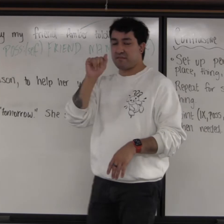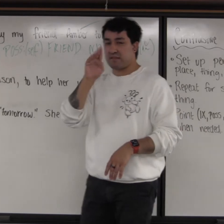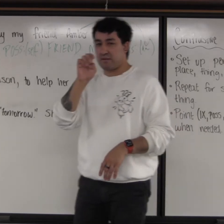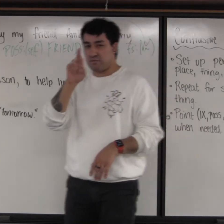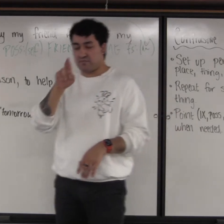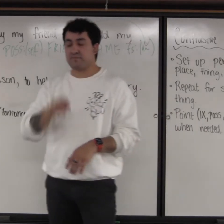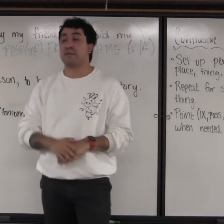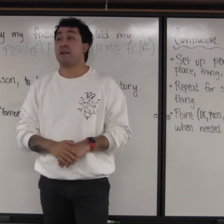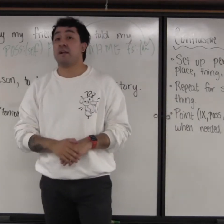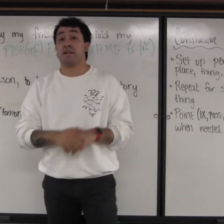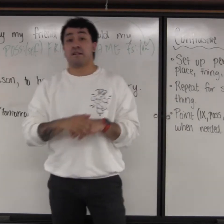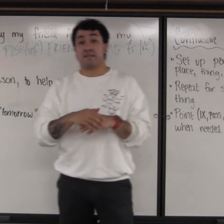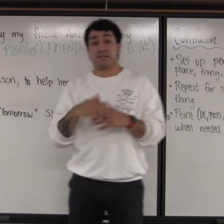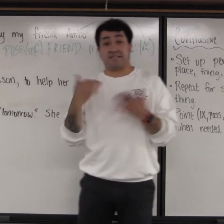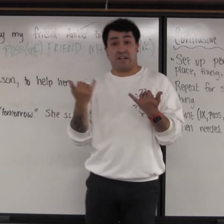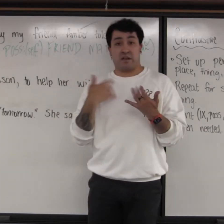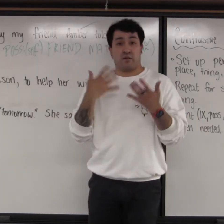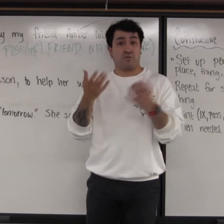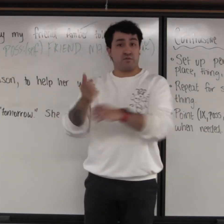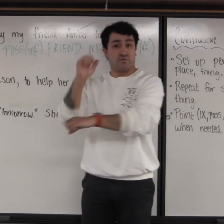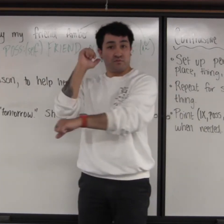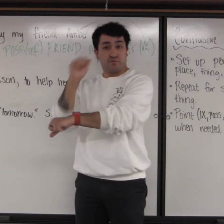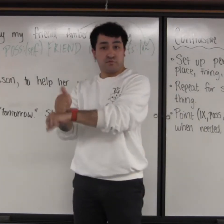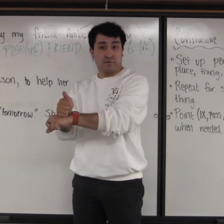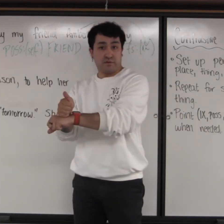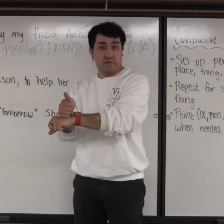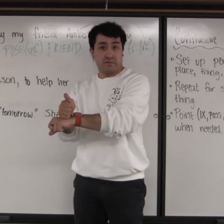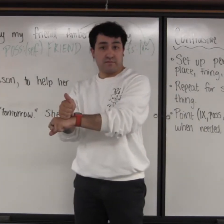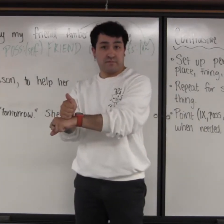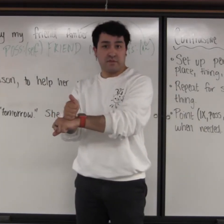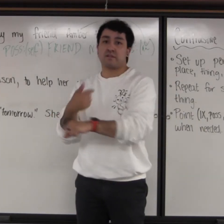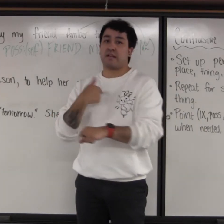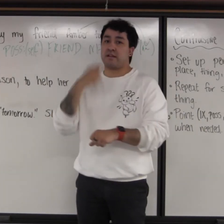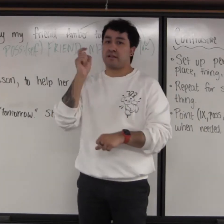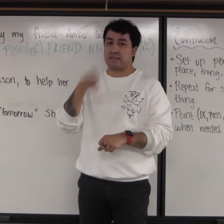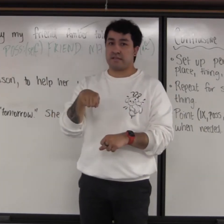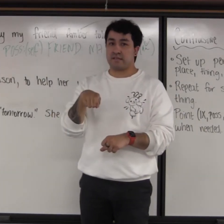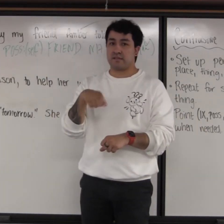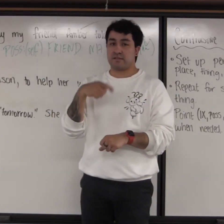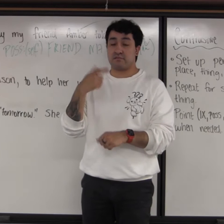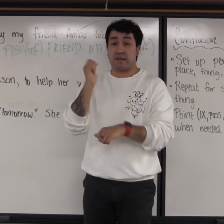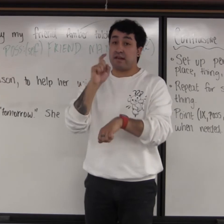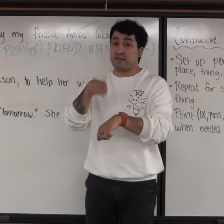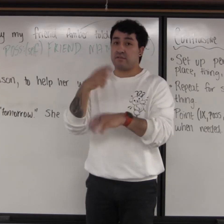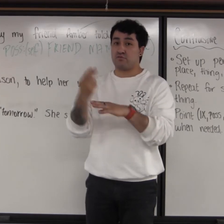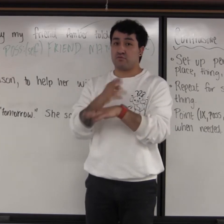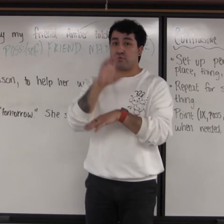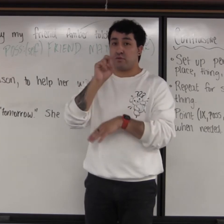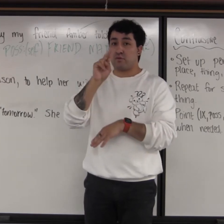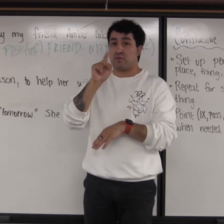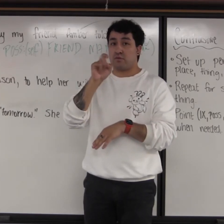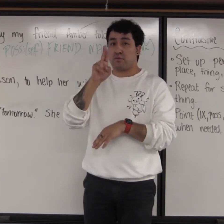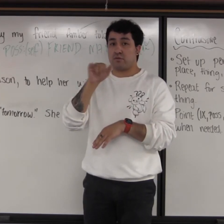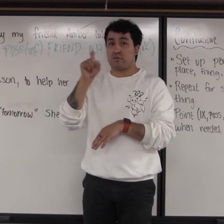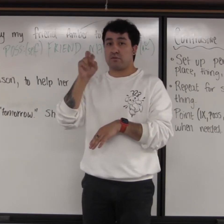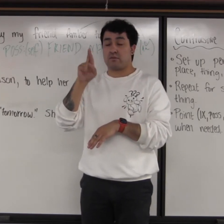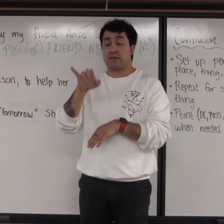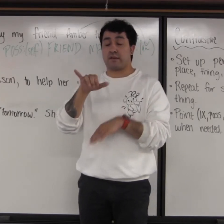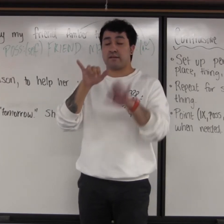spelling is coming at them. We're just going to shorthand Amber, and yeah. And so now that we've had my